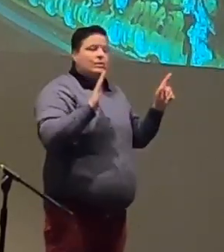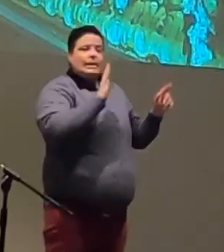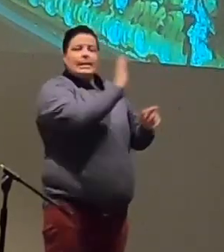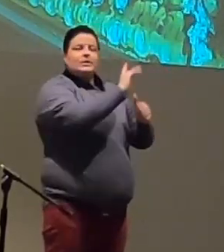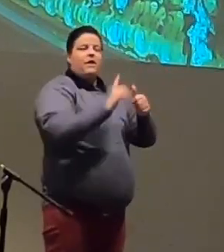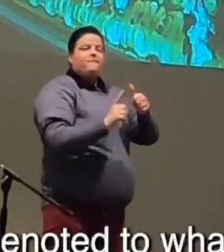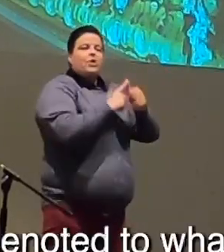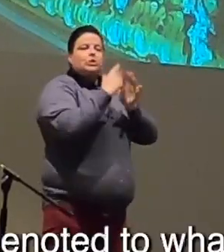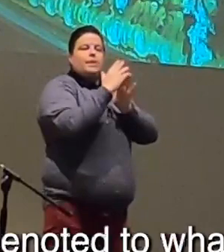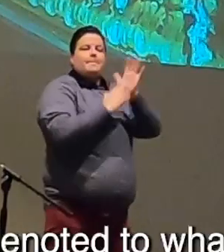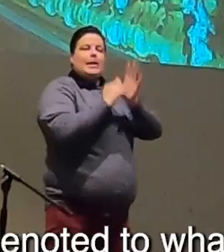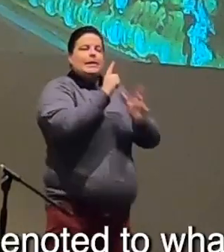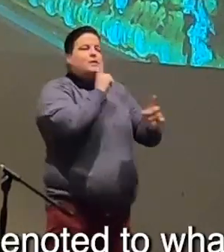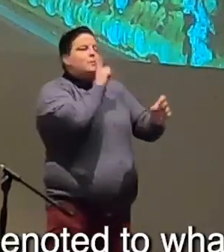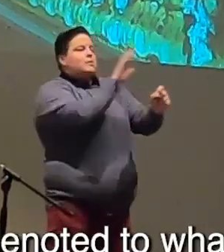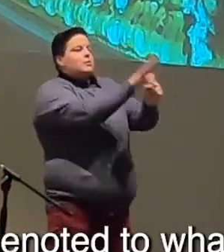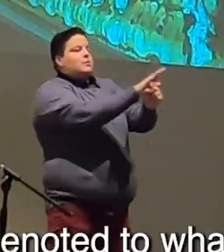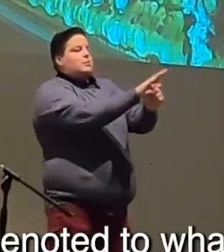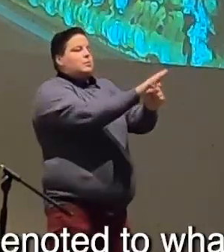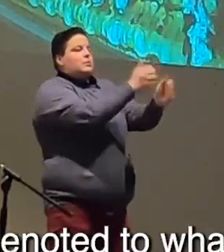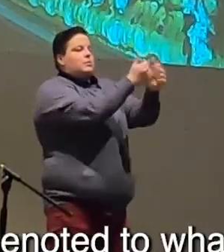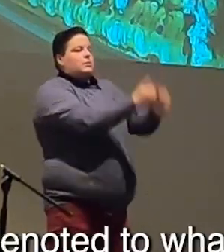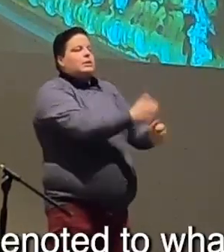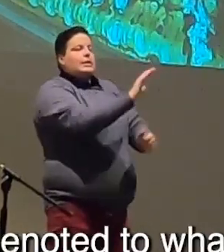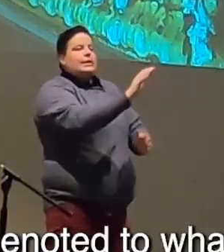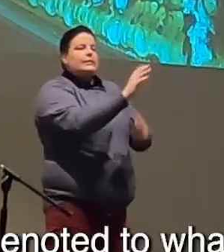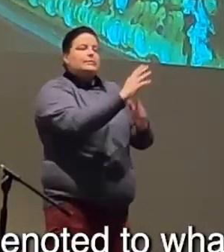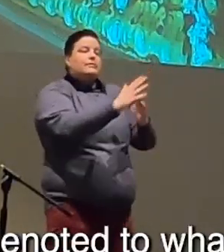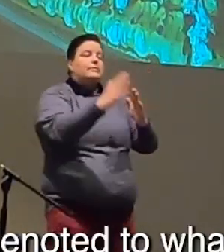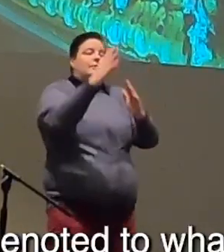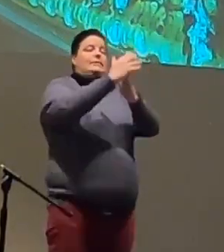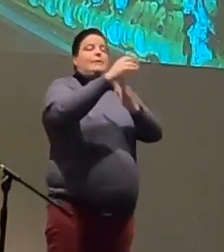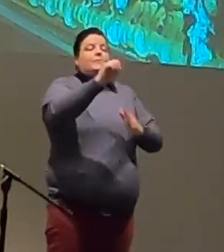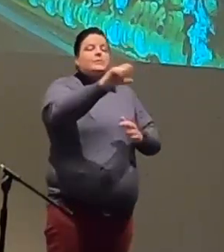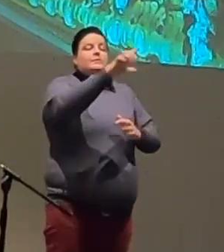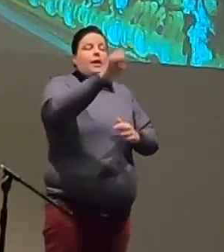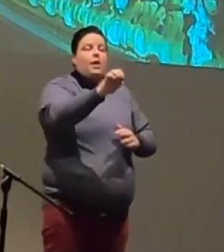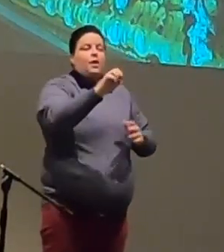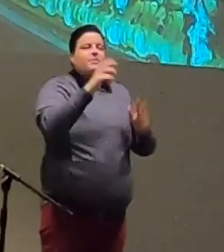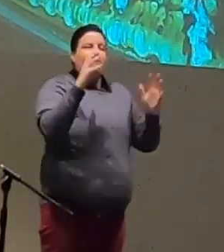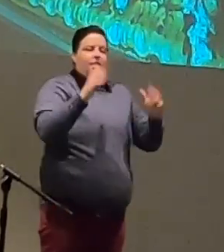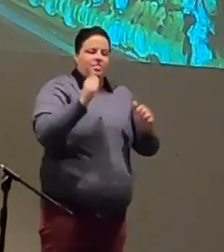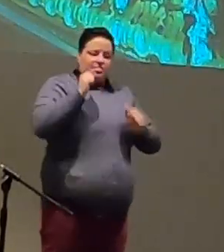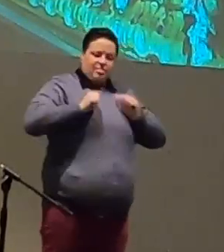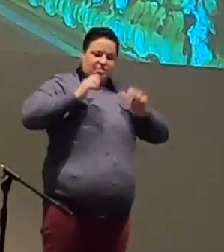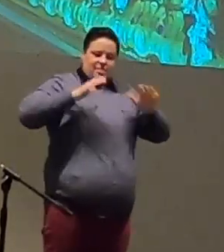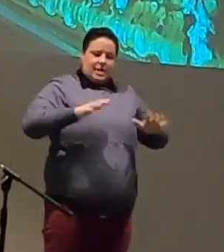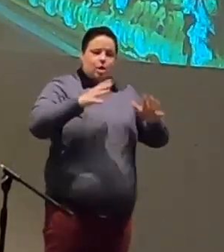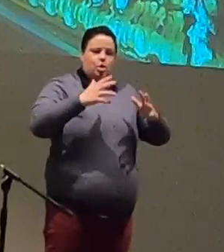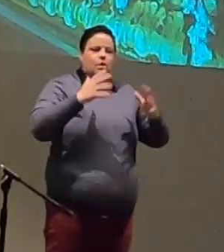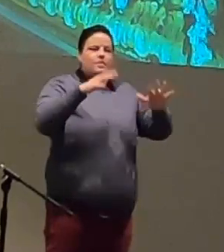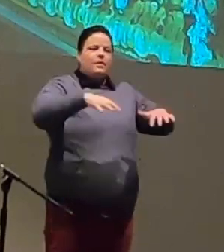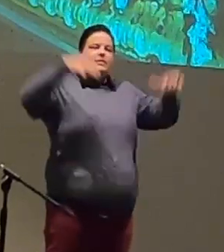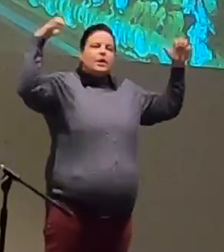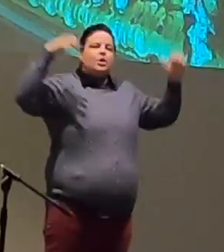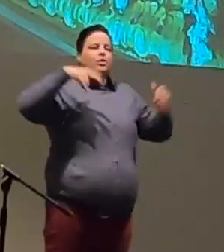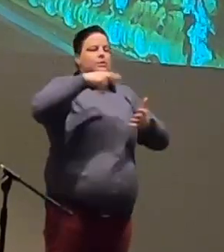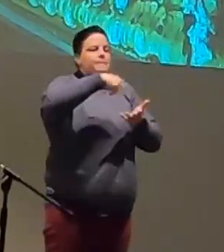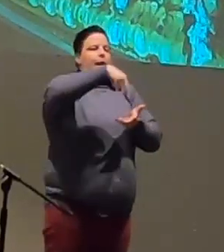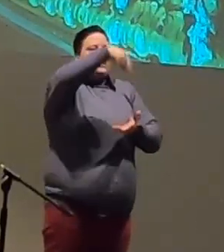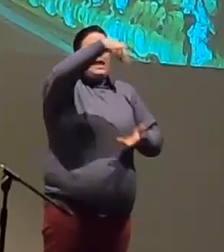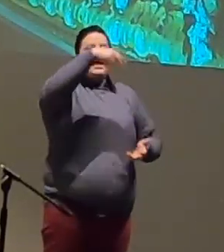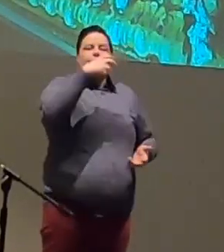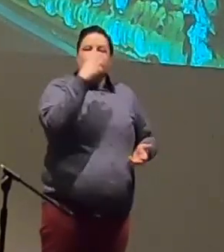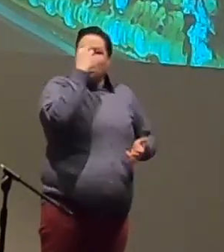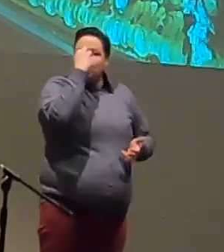first painting devoted to what would become his signature style, these theaters, ballets, circuses,